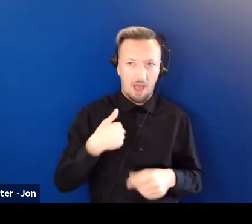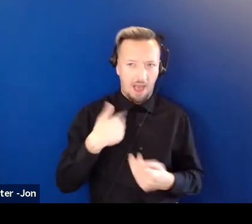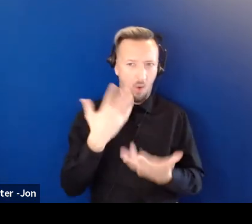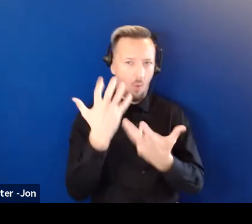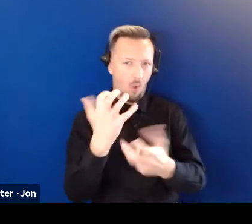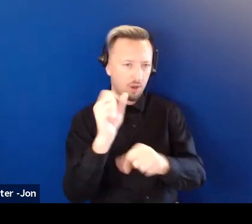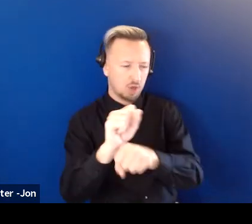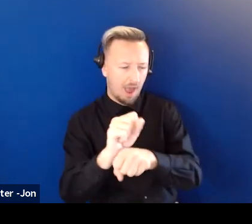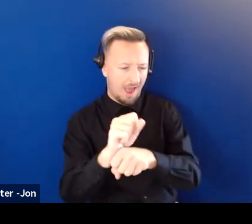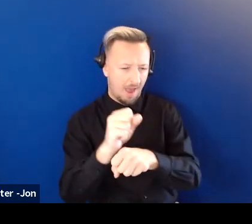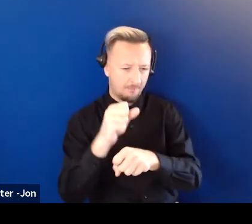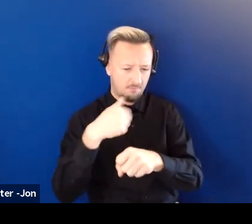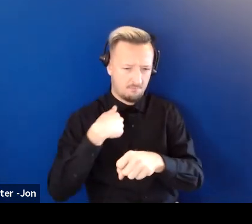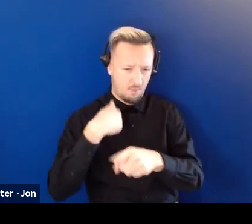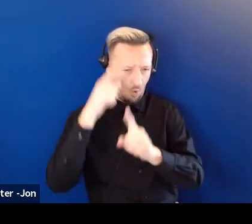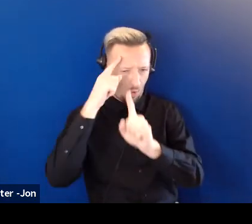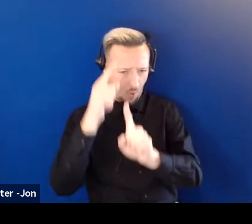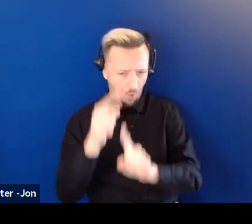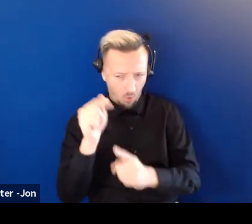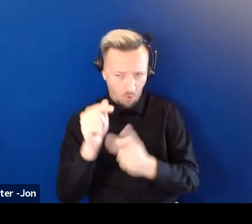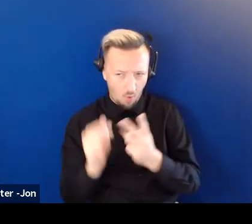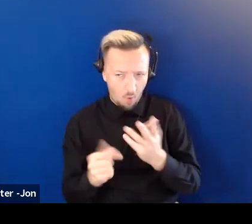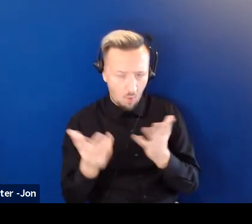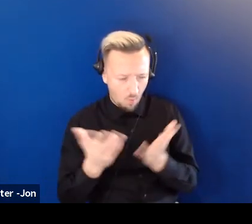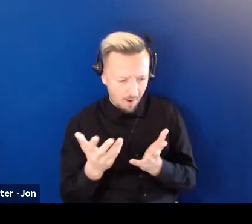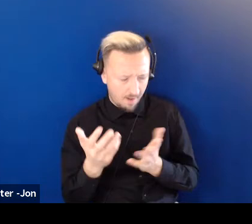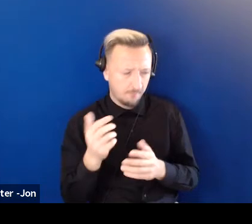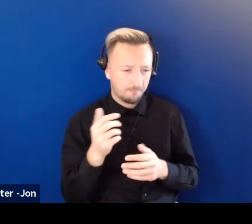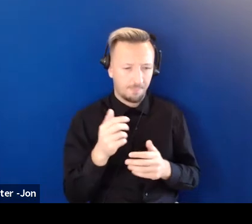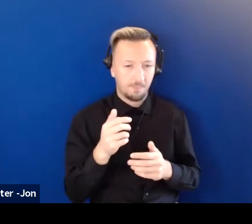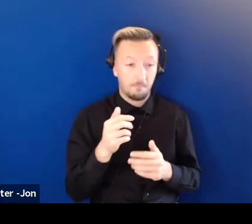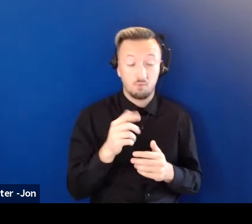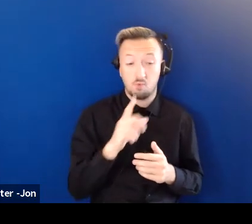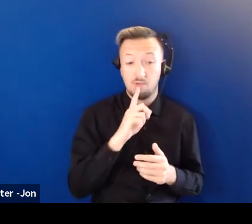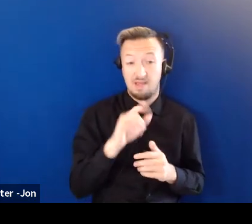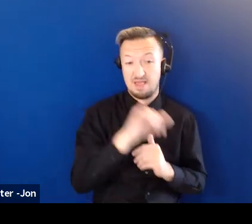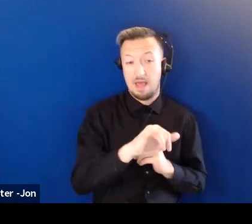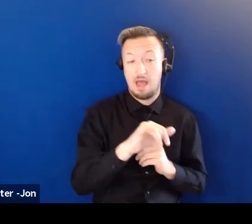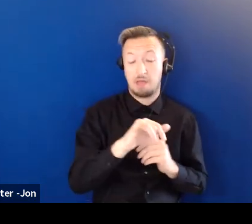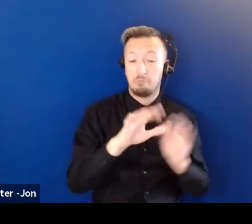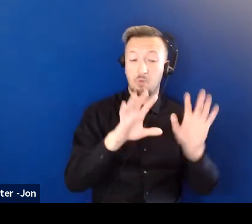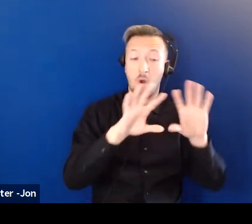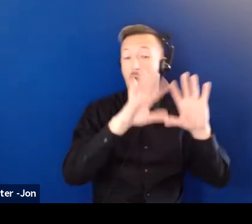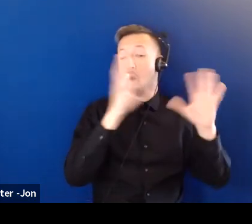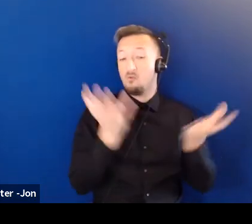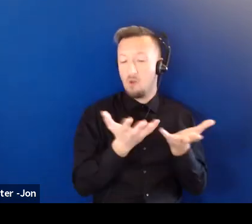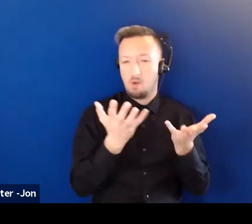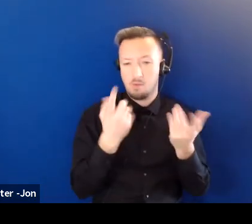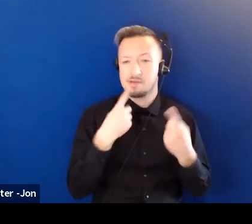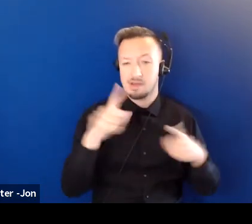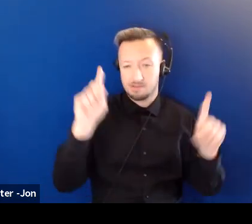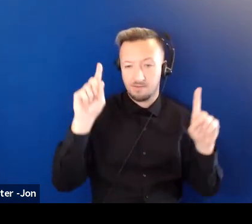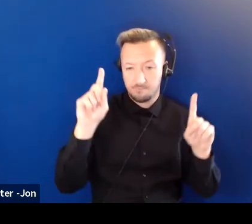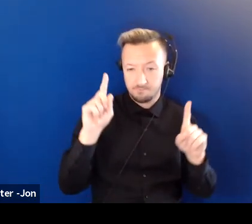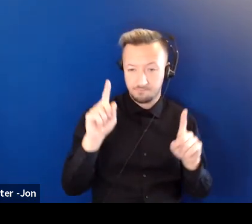careers. So we overall found this pretty successful. What we did learn was